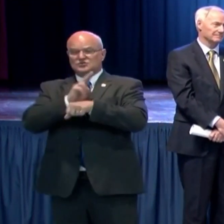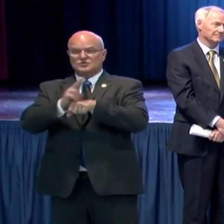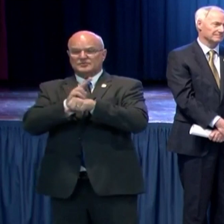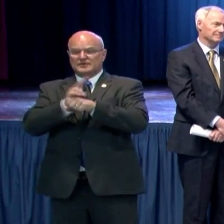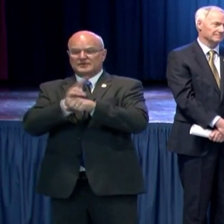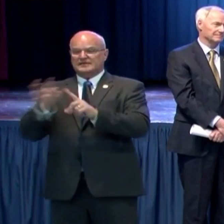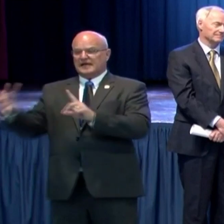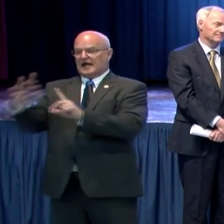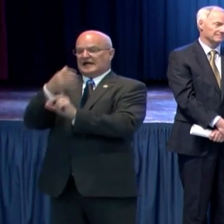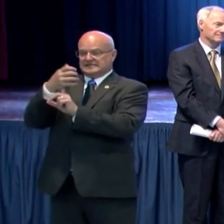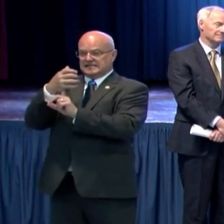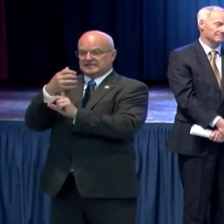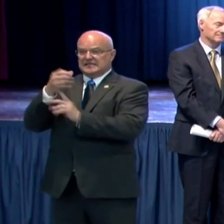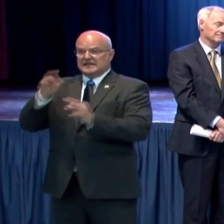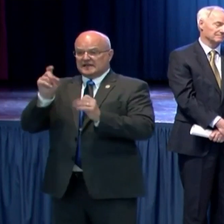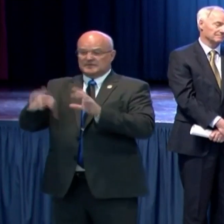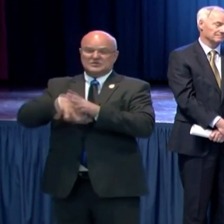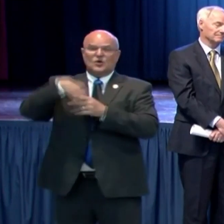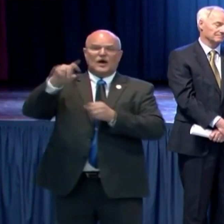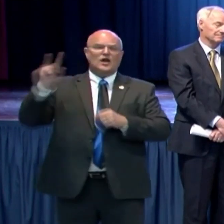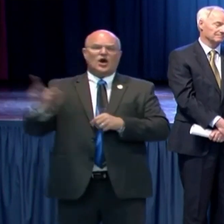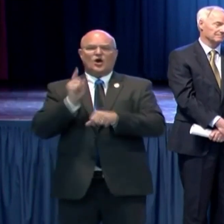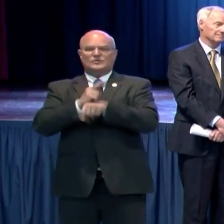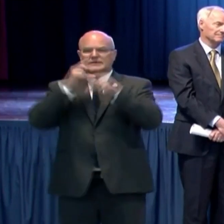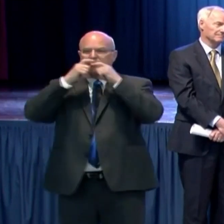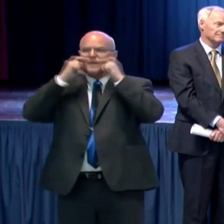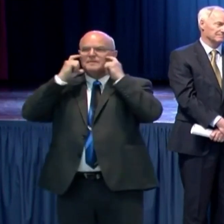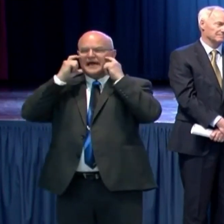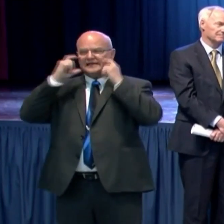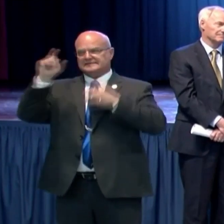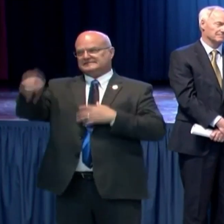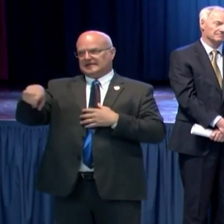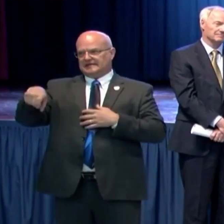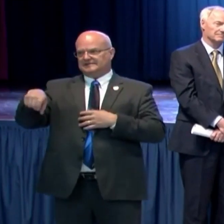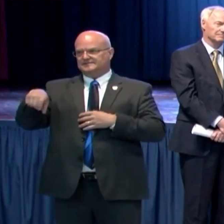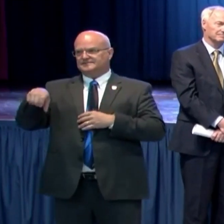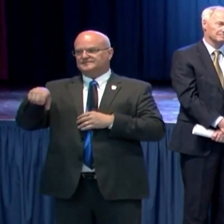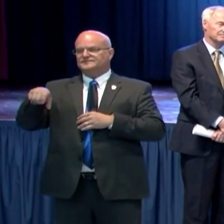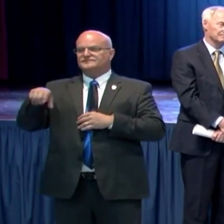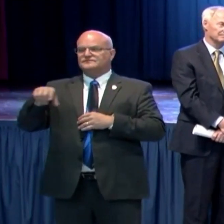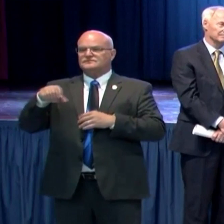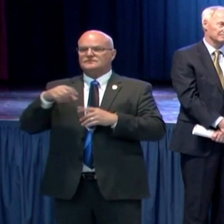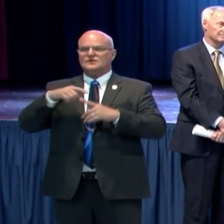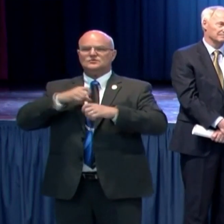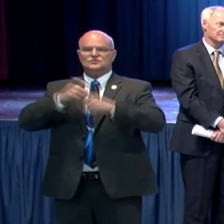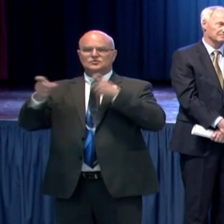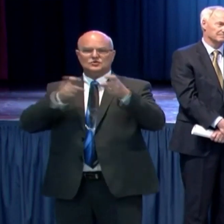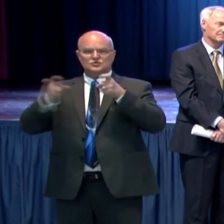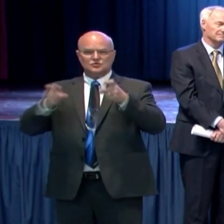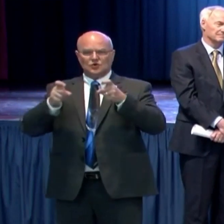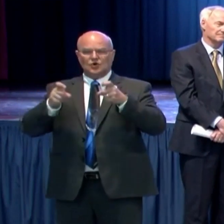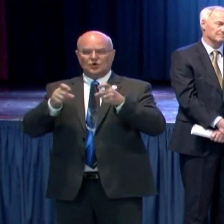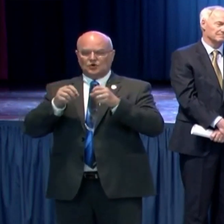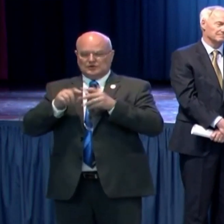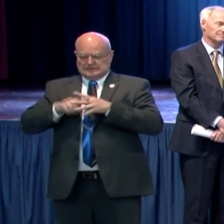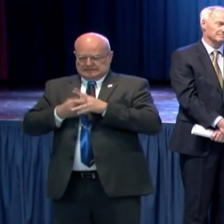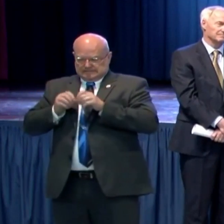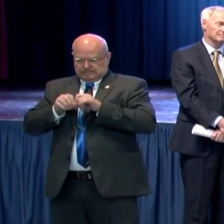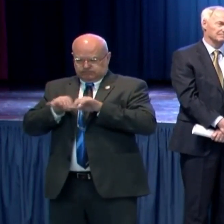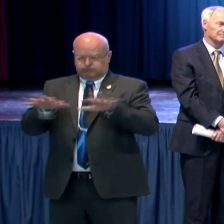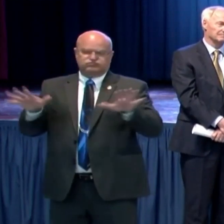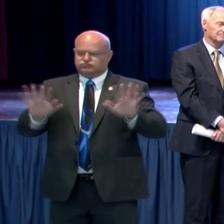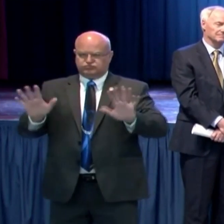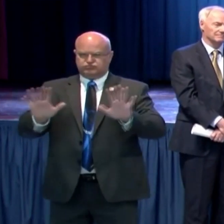be in isolation. If they have to go out, they should always be wearing a face covering to control the source of